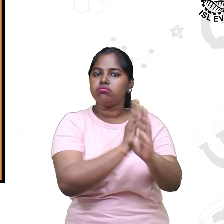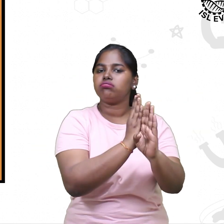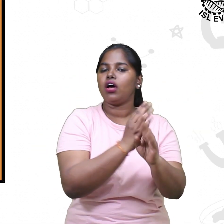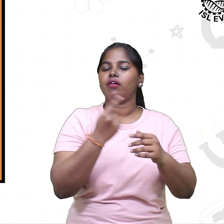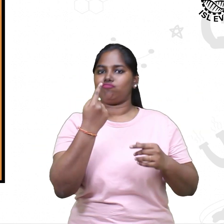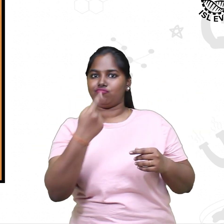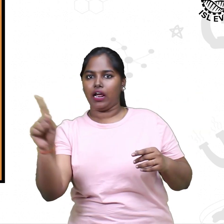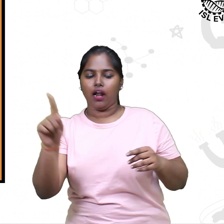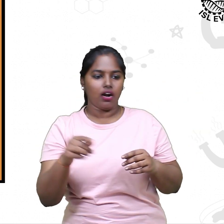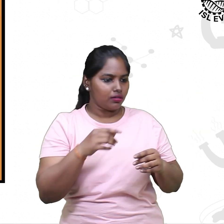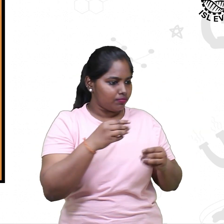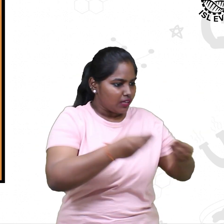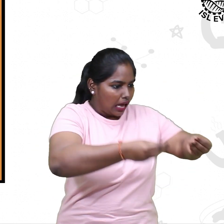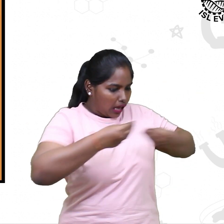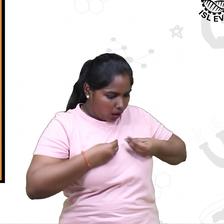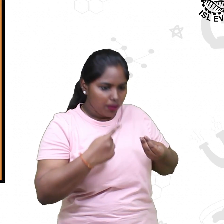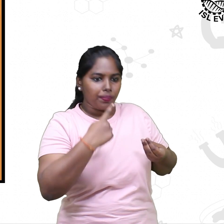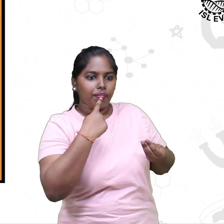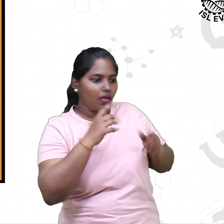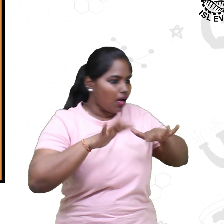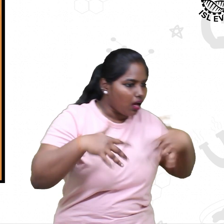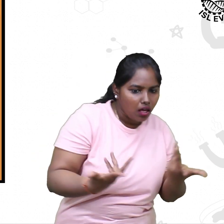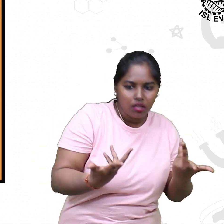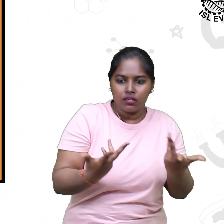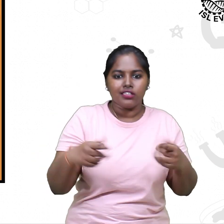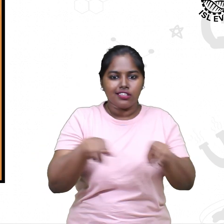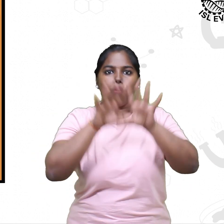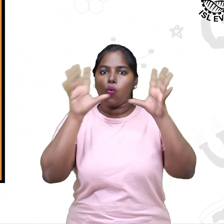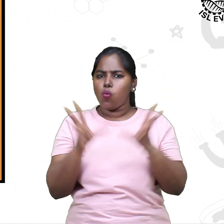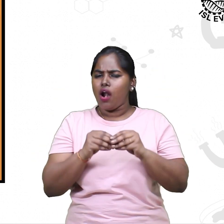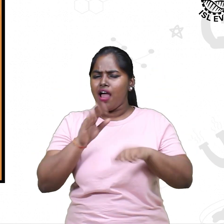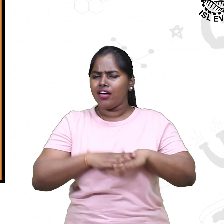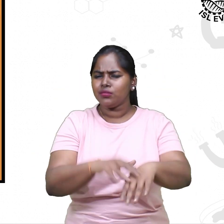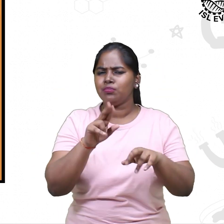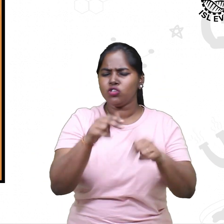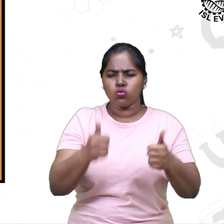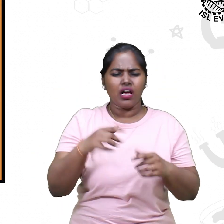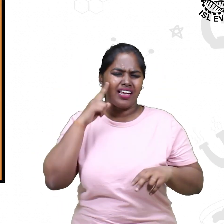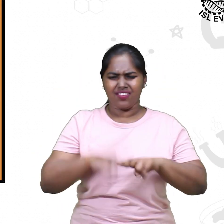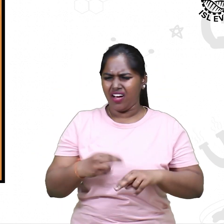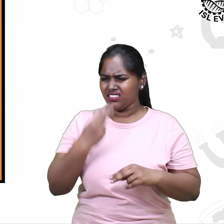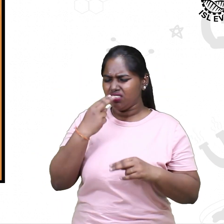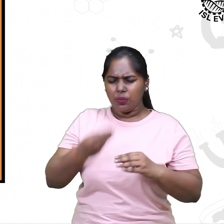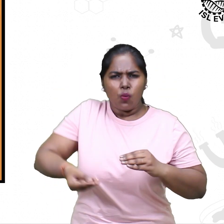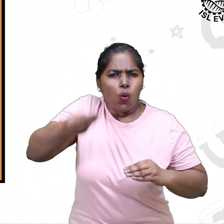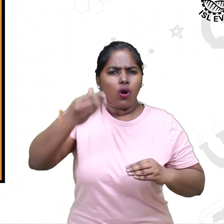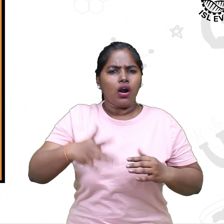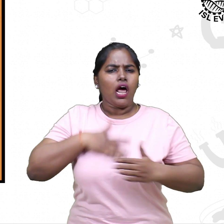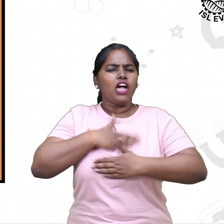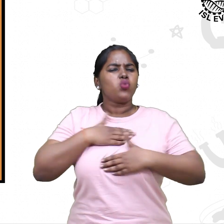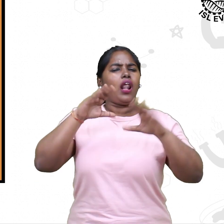what gives chocolate its flavor and adds to that experience. If you eat too much chocolate, you don't enjoy it so much, I think. The timing